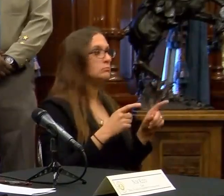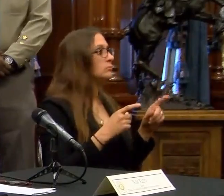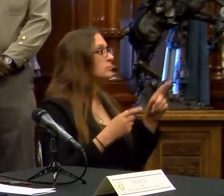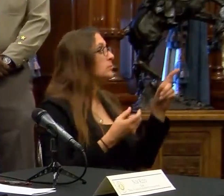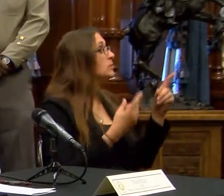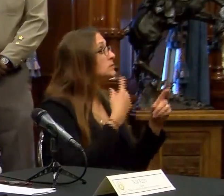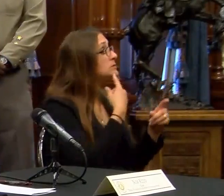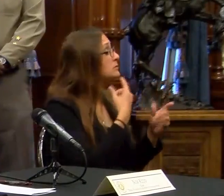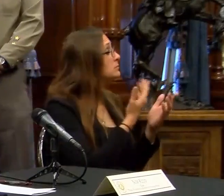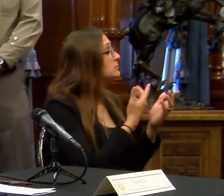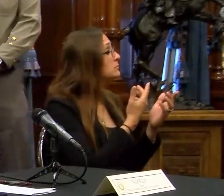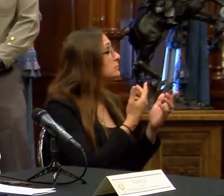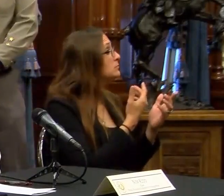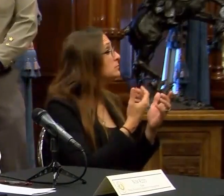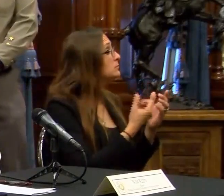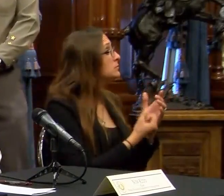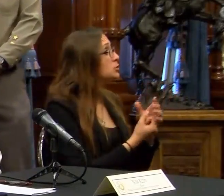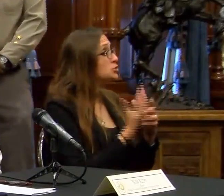Two more questions. Say it again.